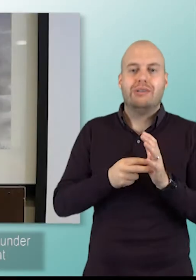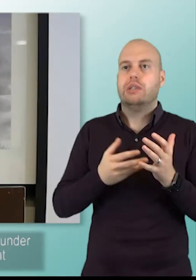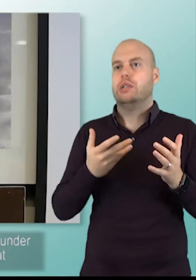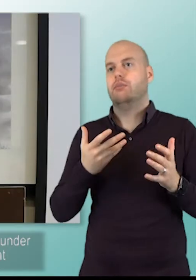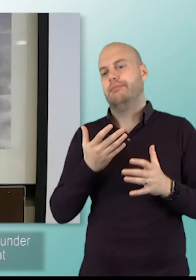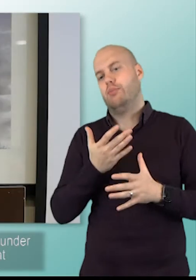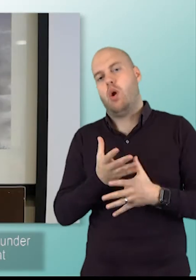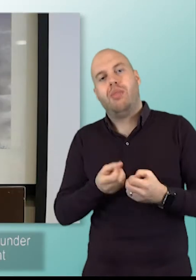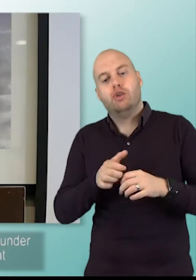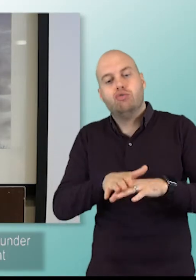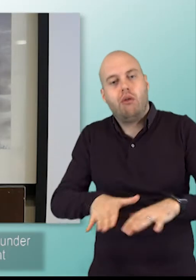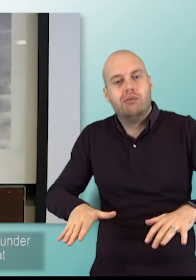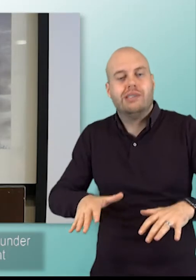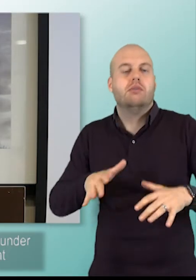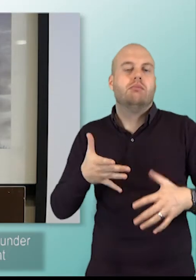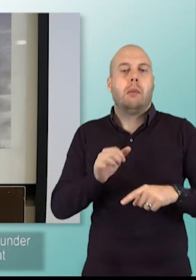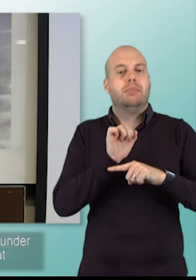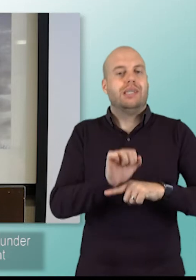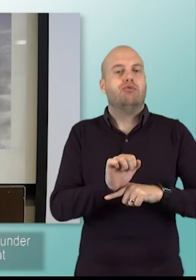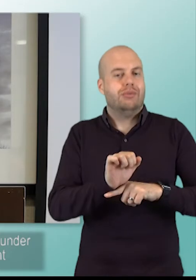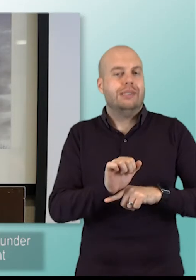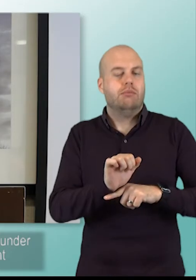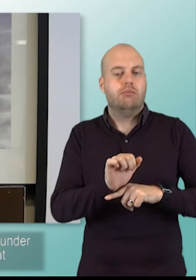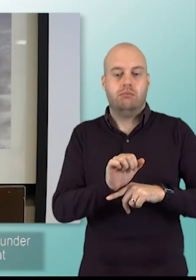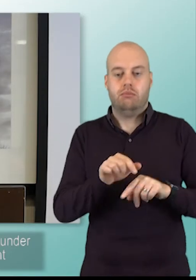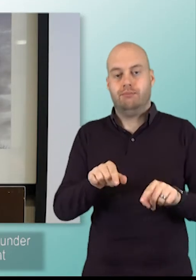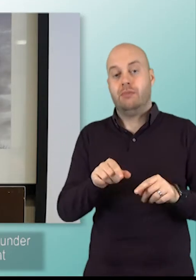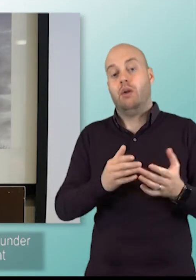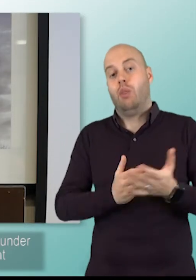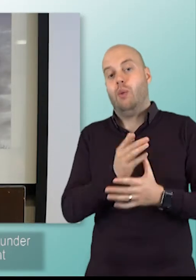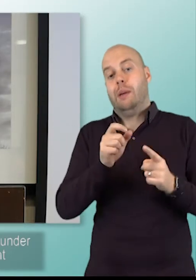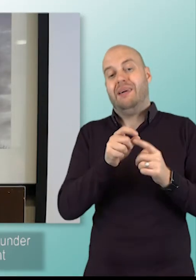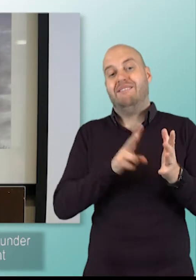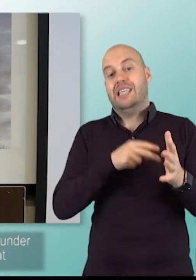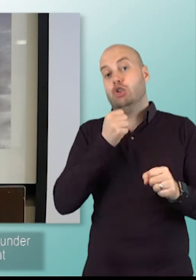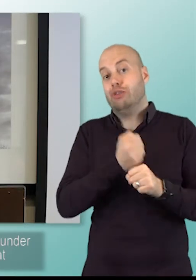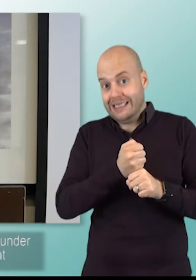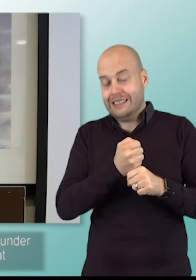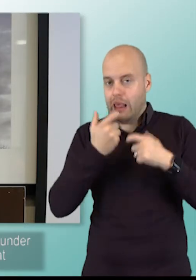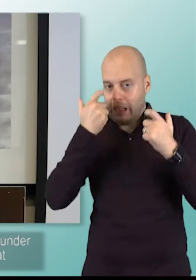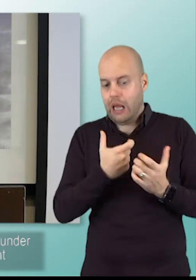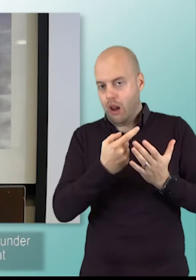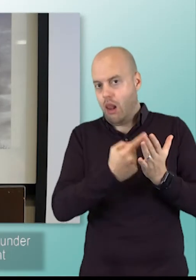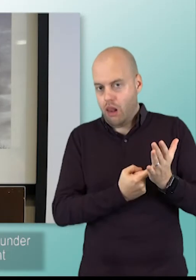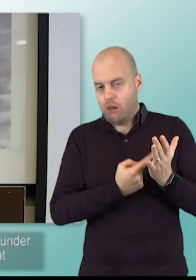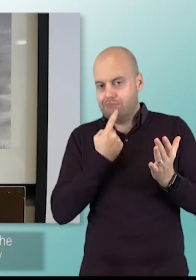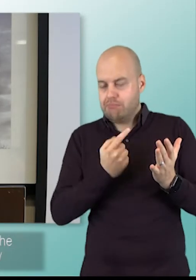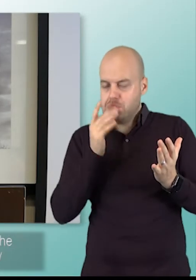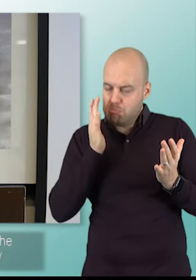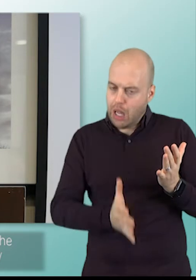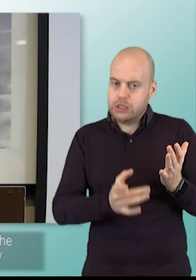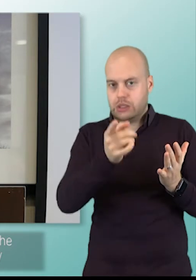working with children or protected adults, then under the PVG legislation, you have a legal requirement